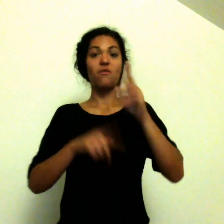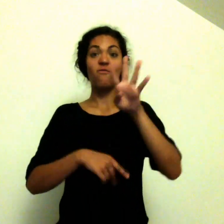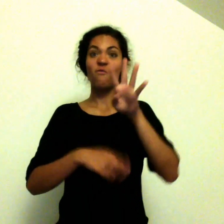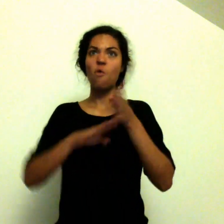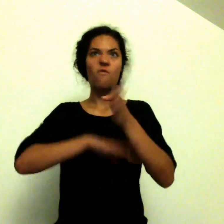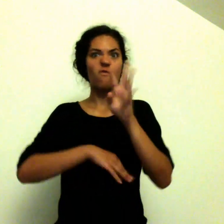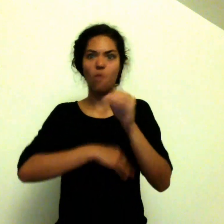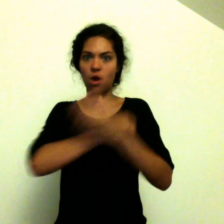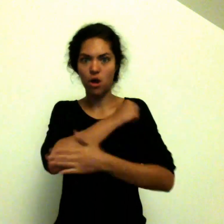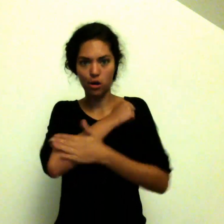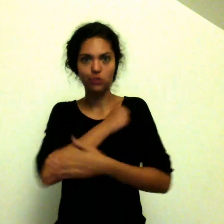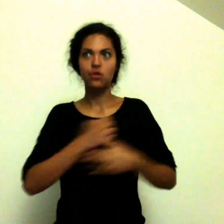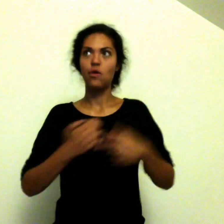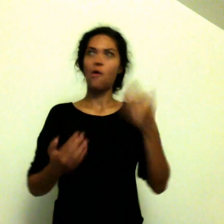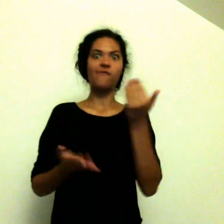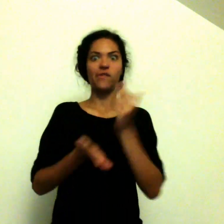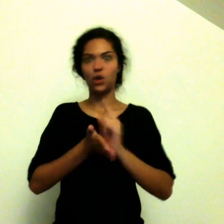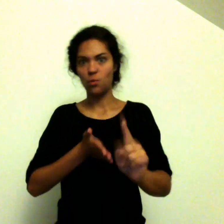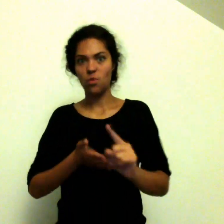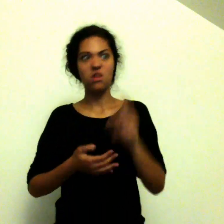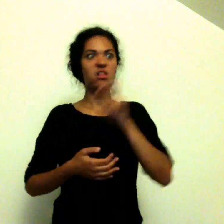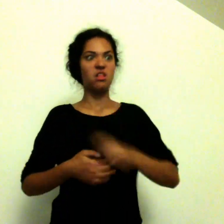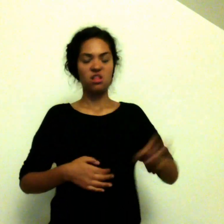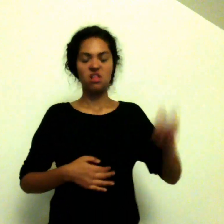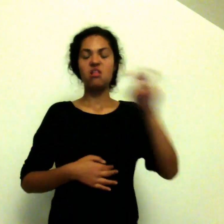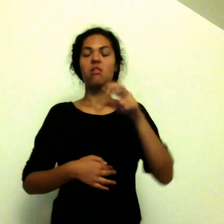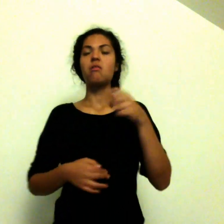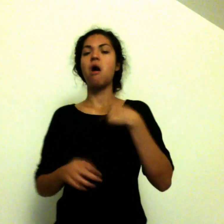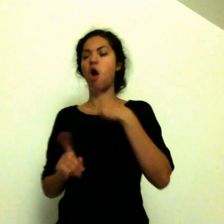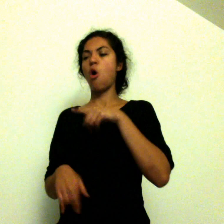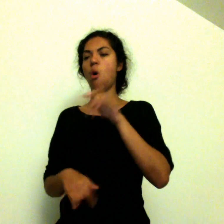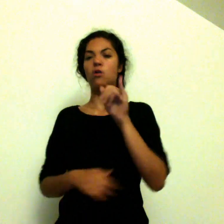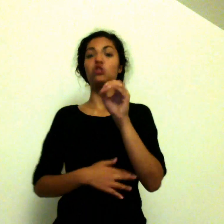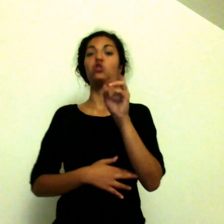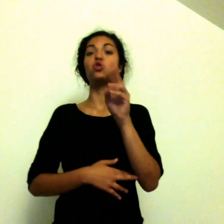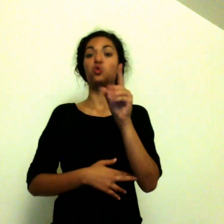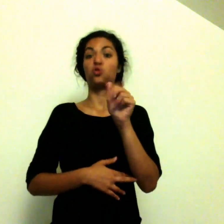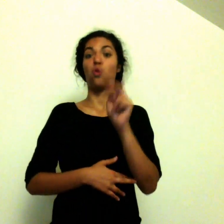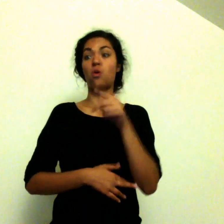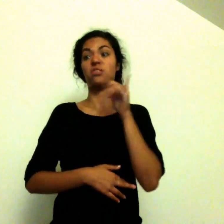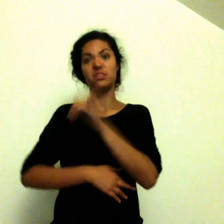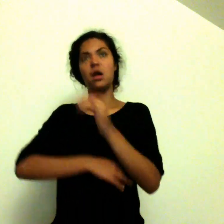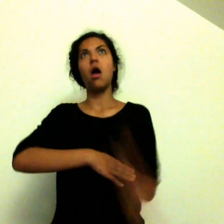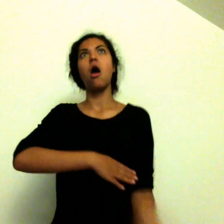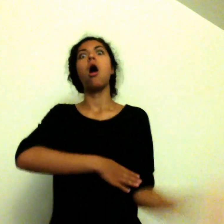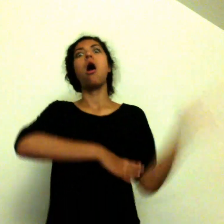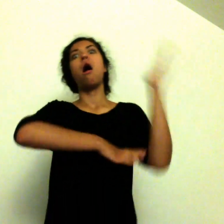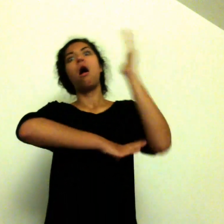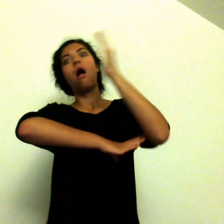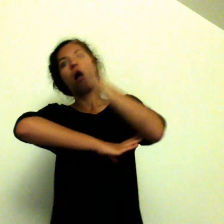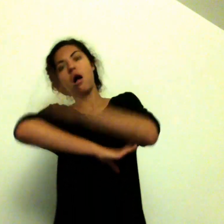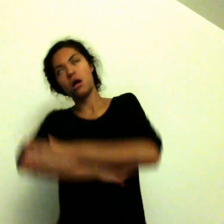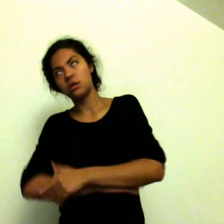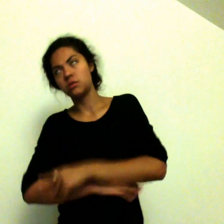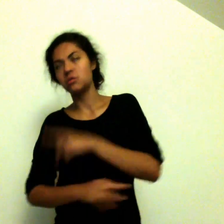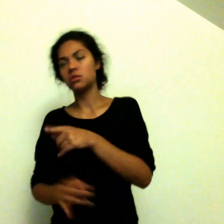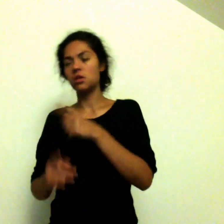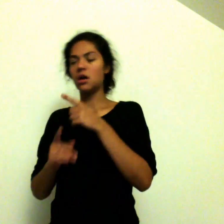of the countries I'd been in that year, and on and on and on. And security was very, very heavy. As a matter of fact, the Jordanian porter could only bring